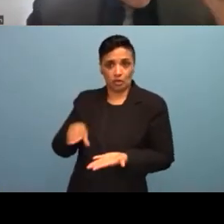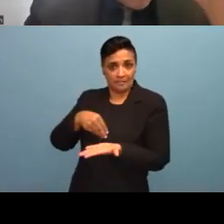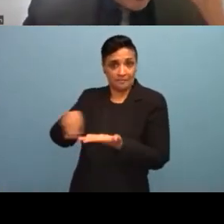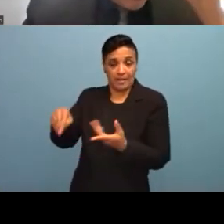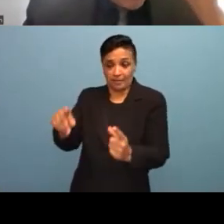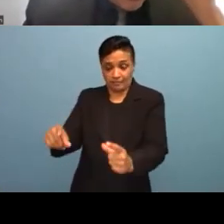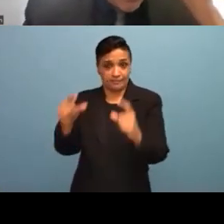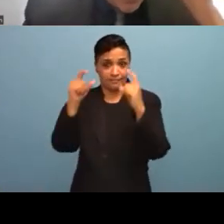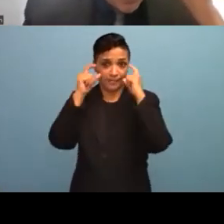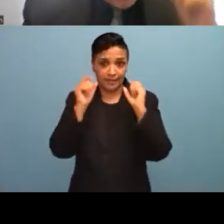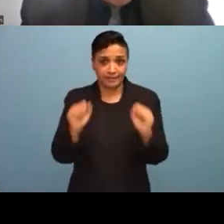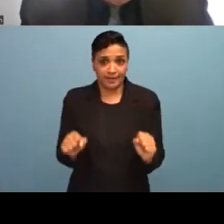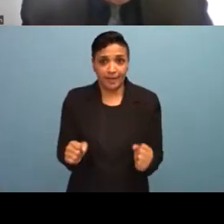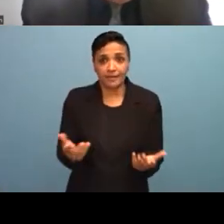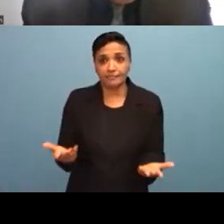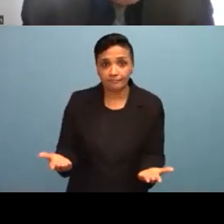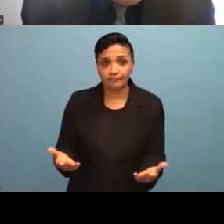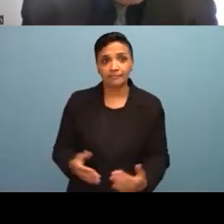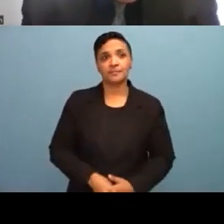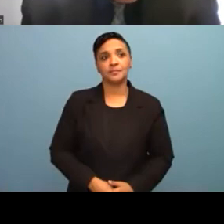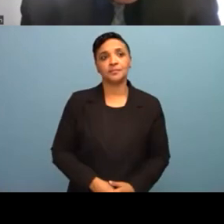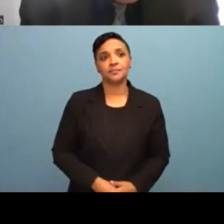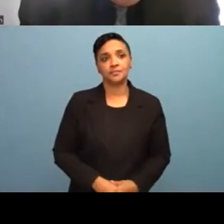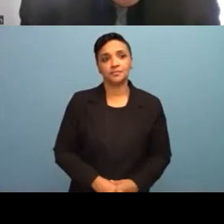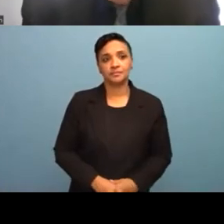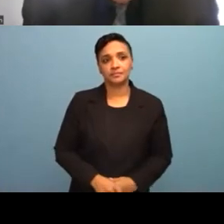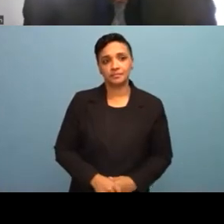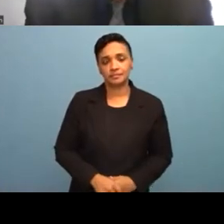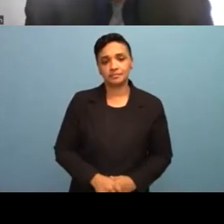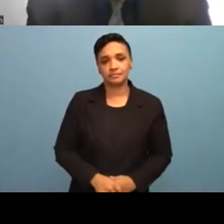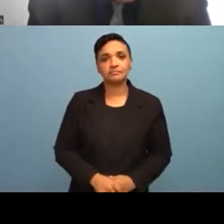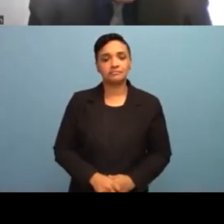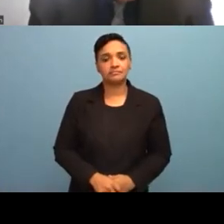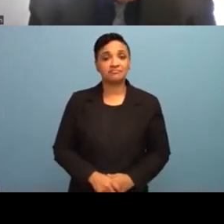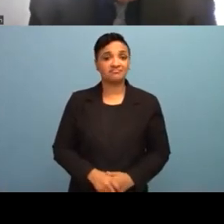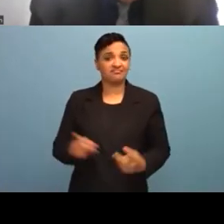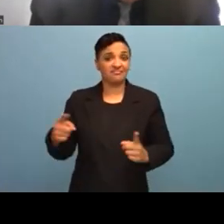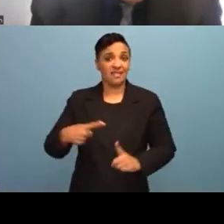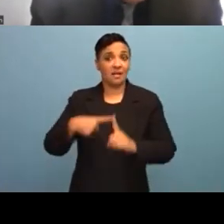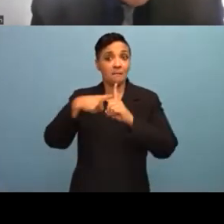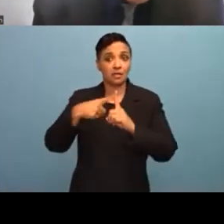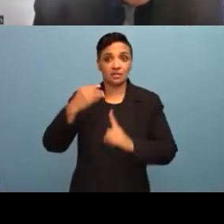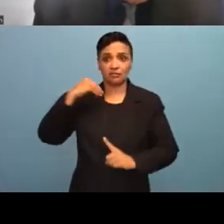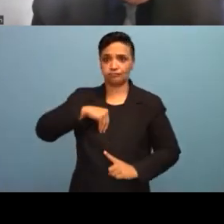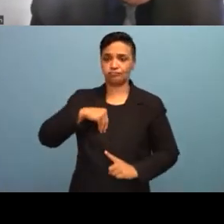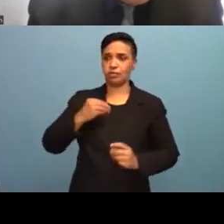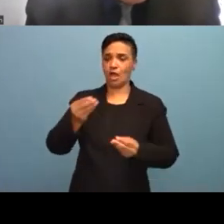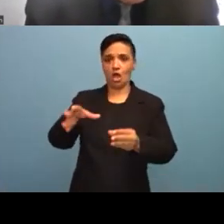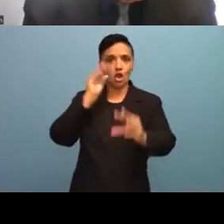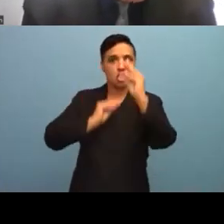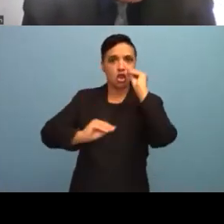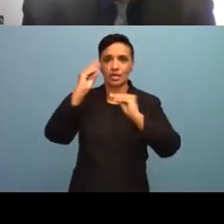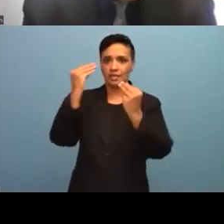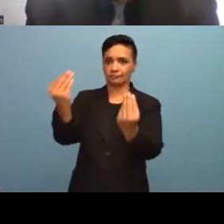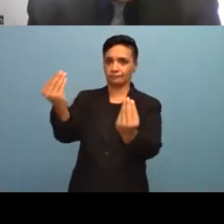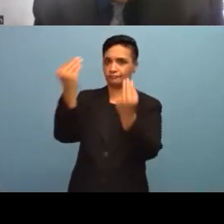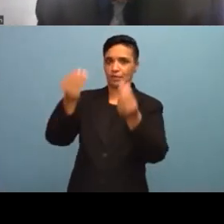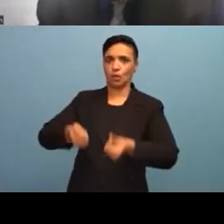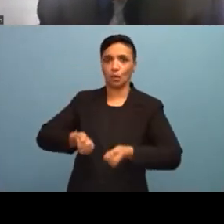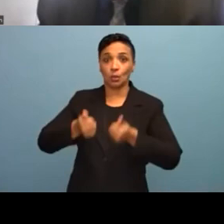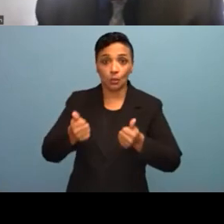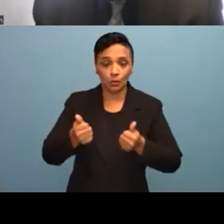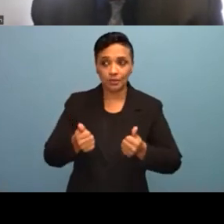the child population overall. There are huge benefits for learning. We found that if you can actually